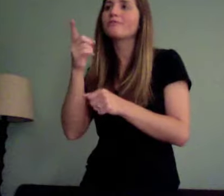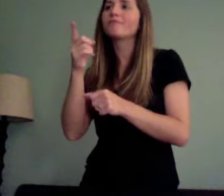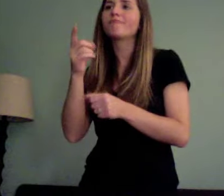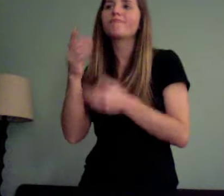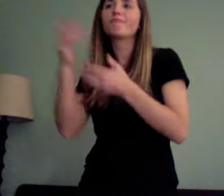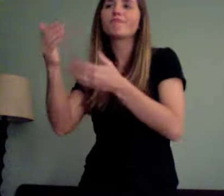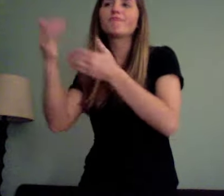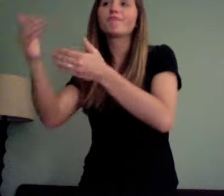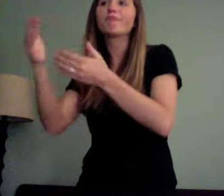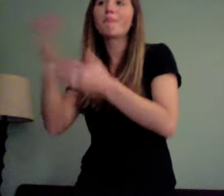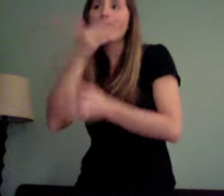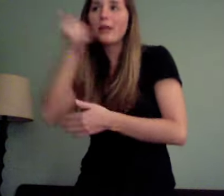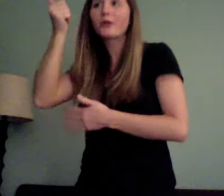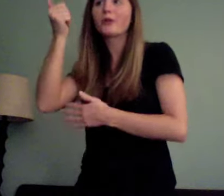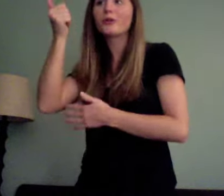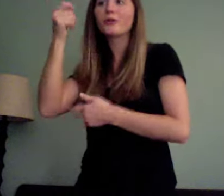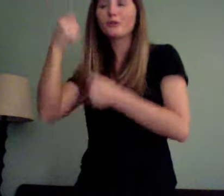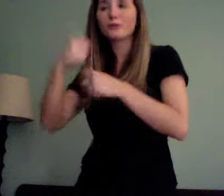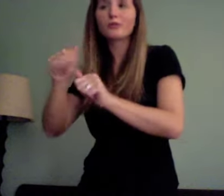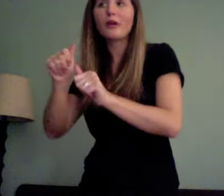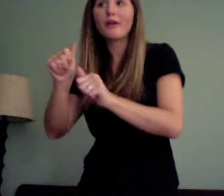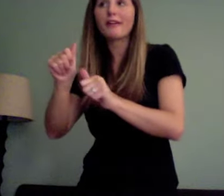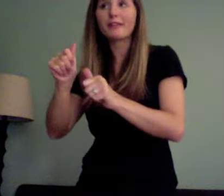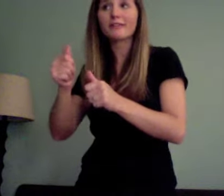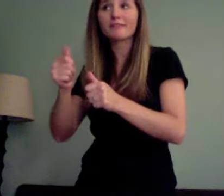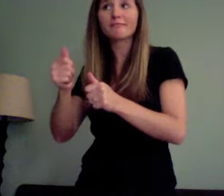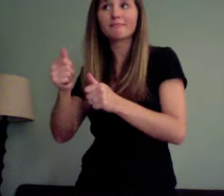You promise you'll try harder? Will you give more?